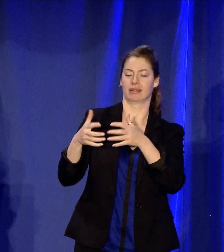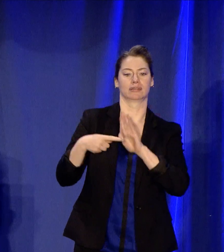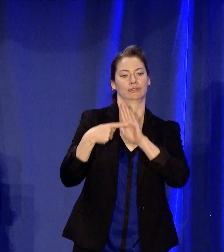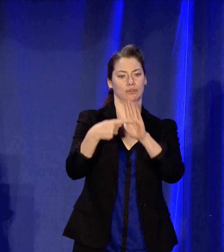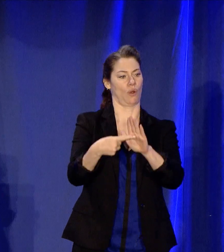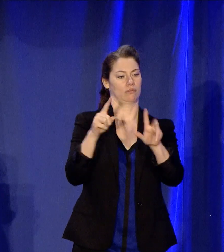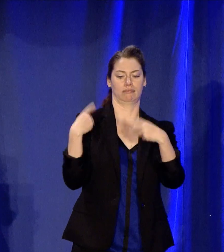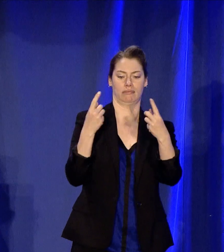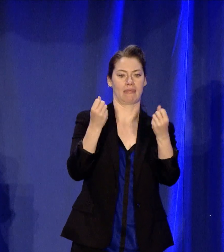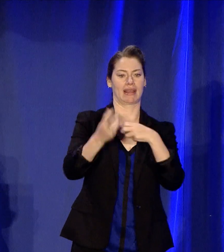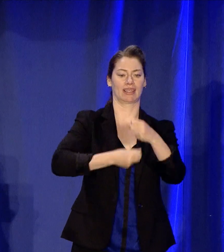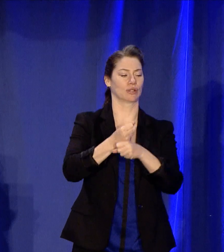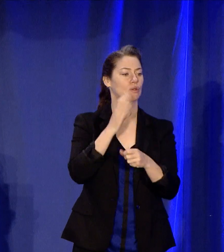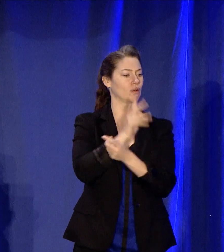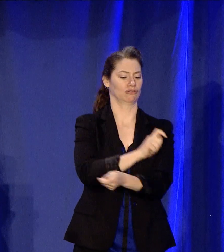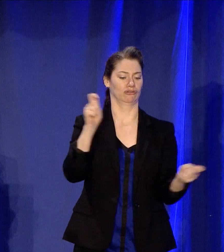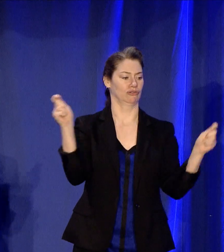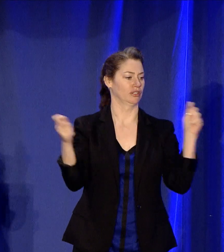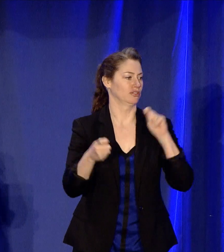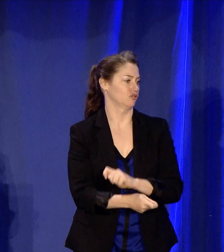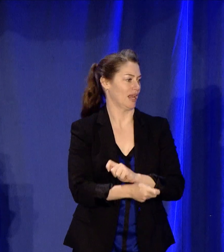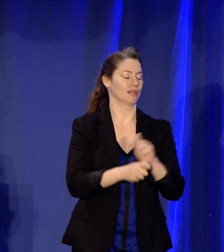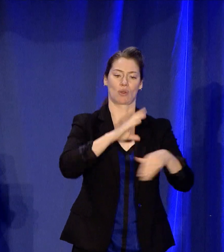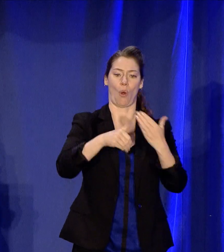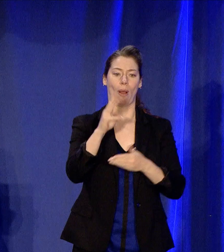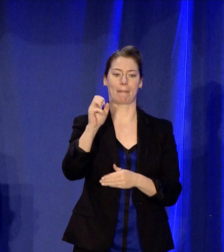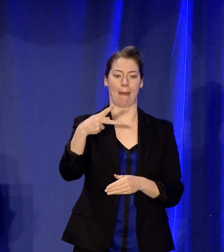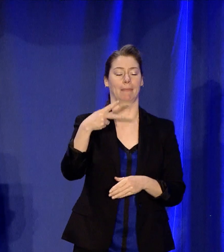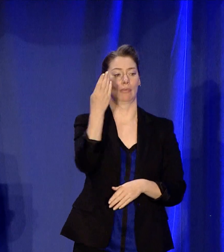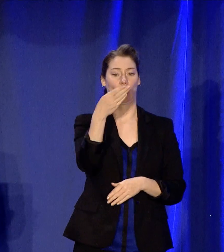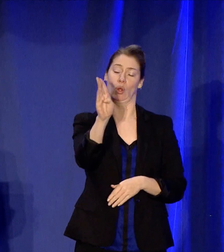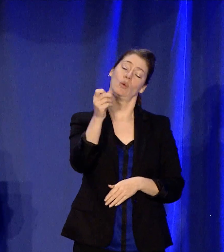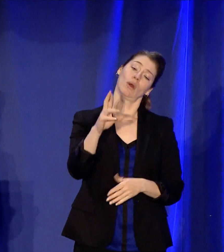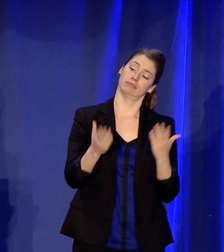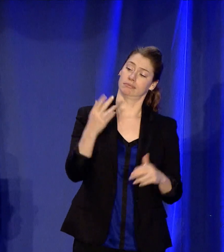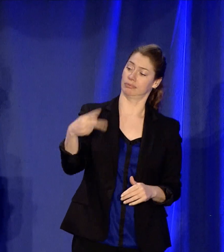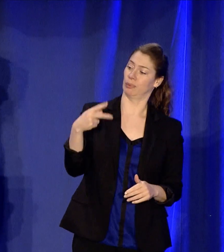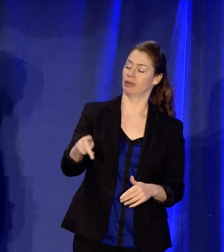turn the whole goddamn red into blue, or at least purple. Thank you very much.